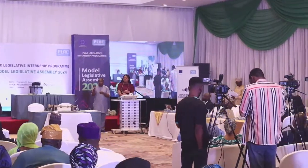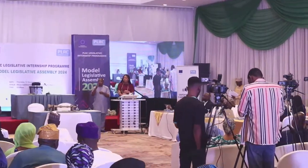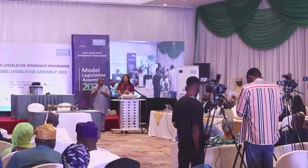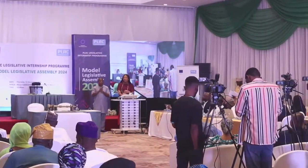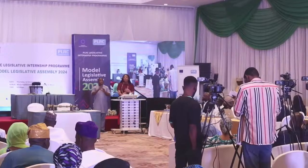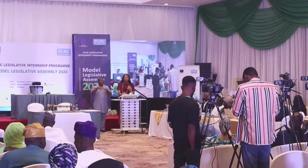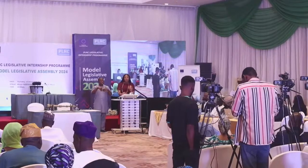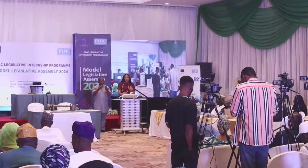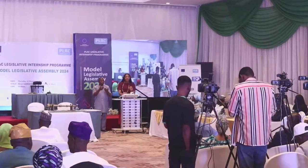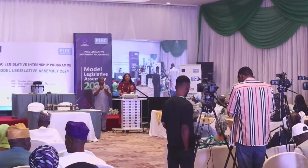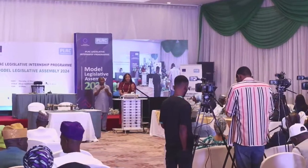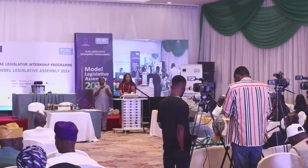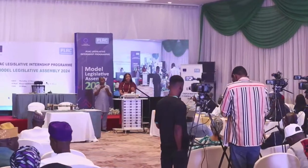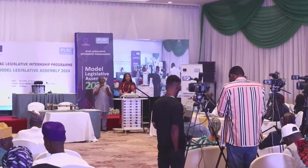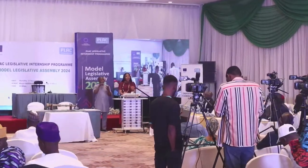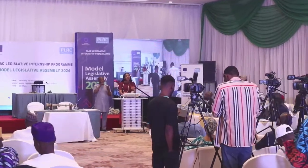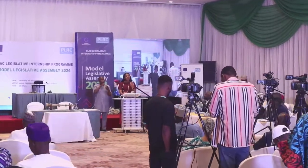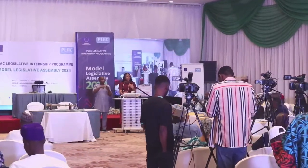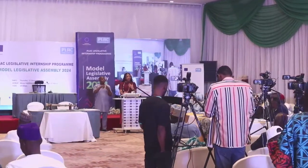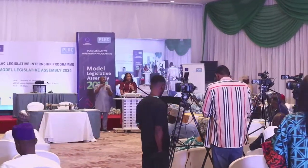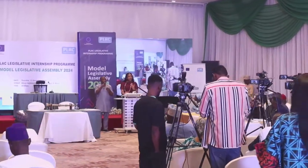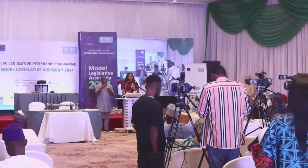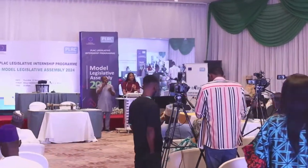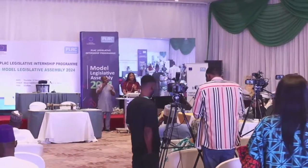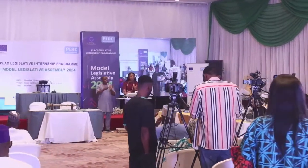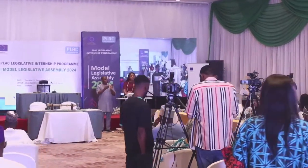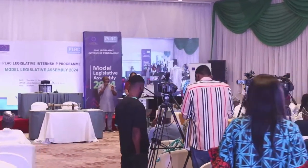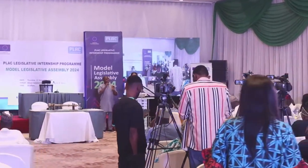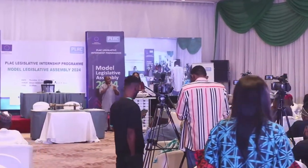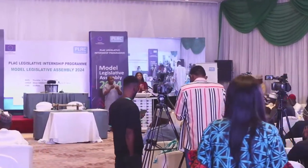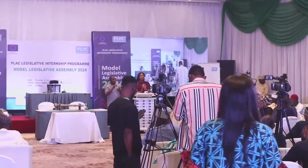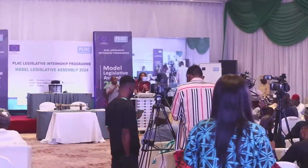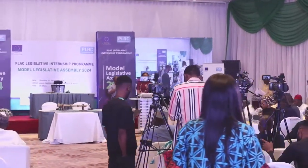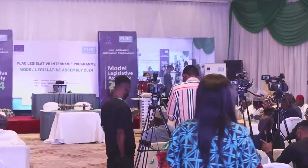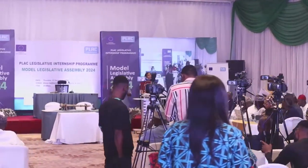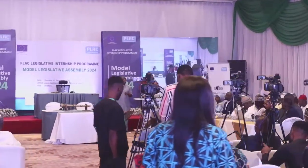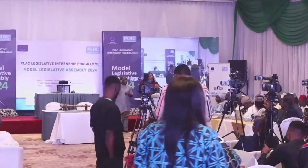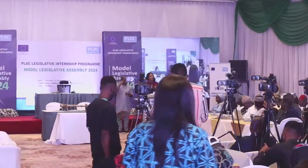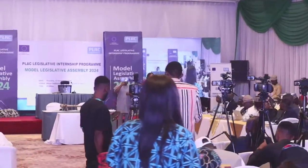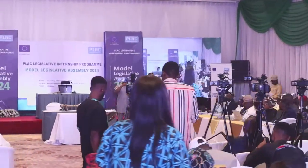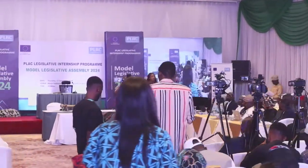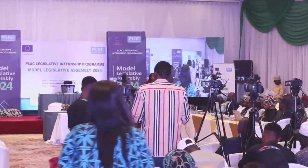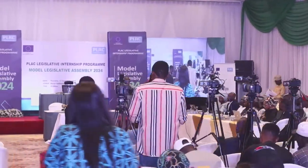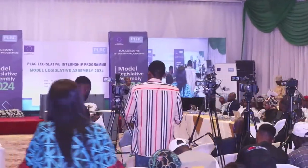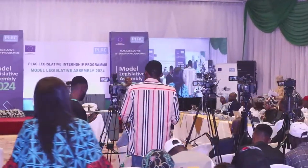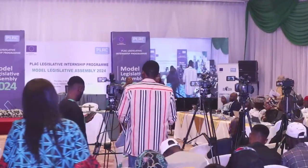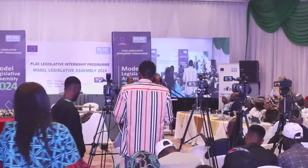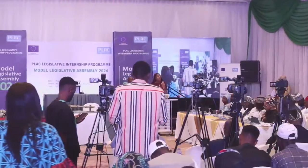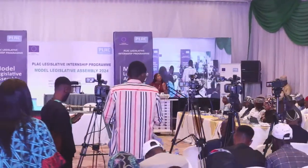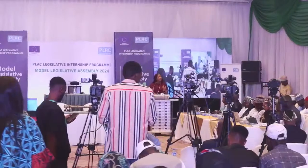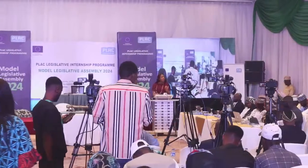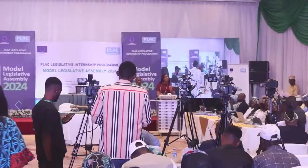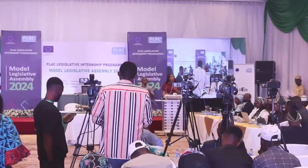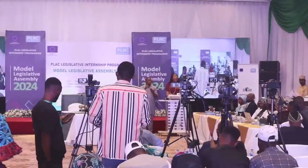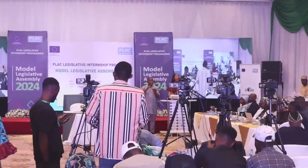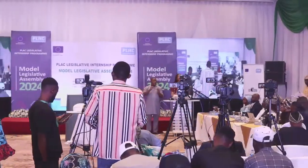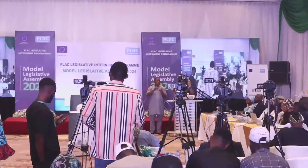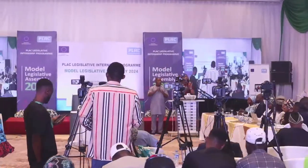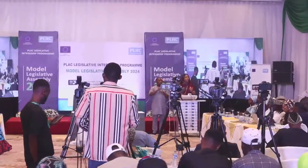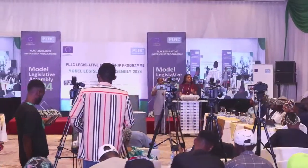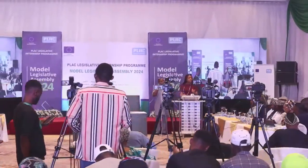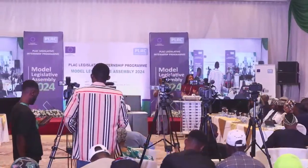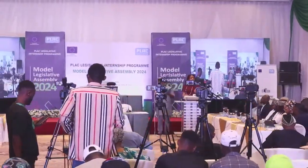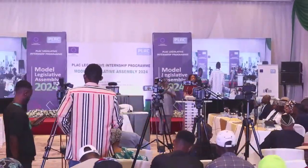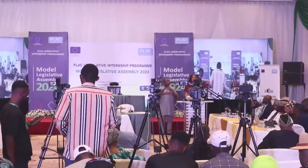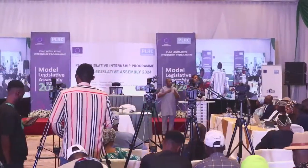feedback, but saying this is how I think I'm better at how I see the world, how I see the